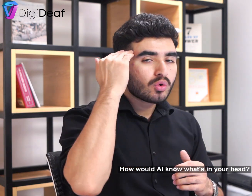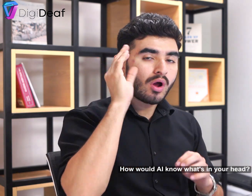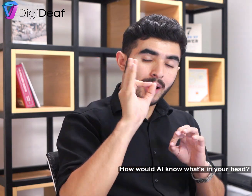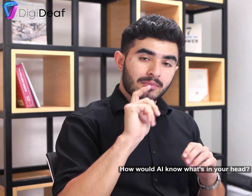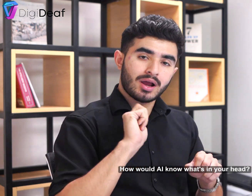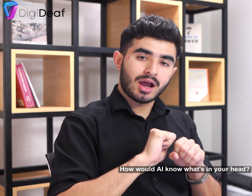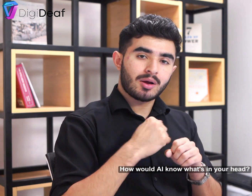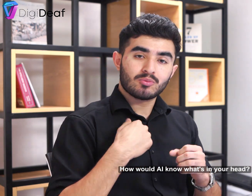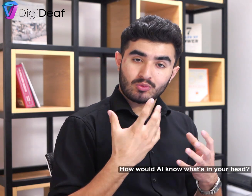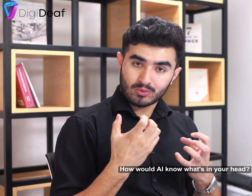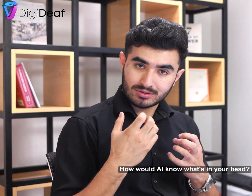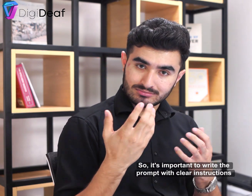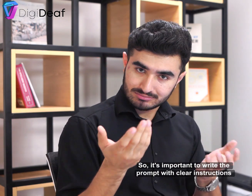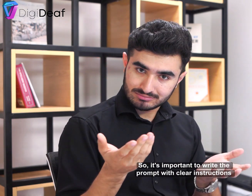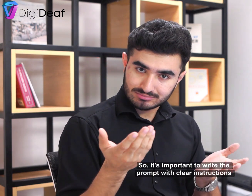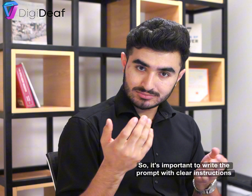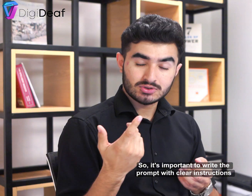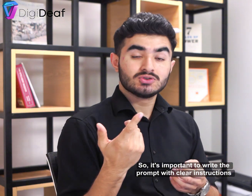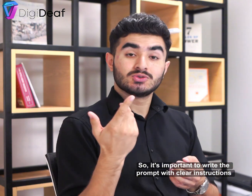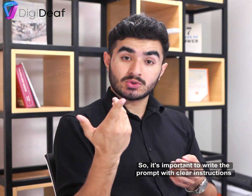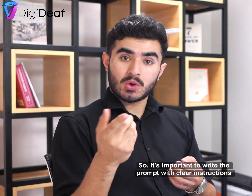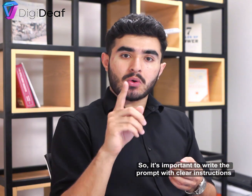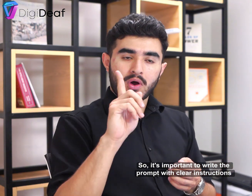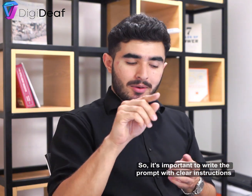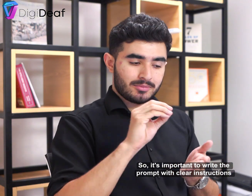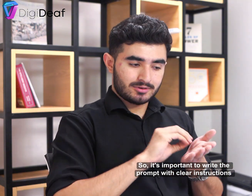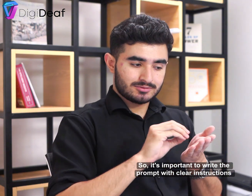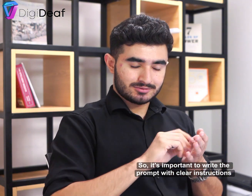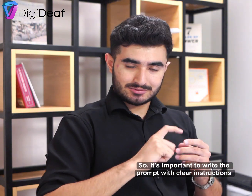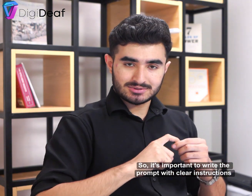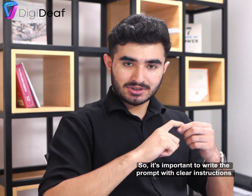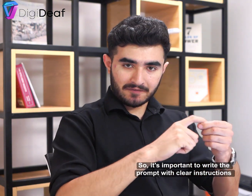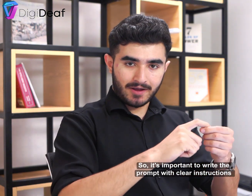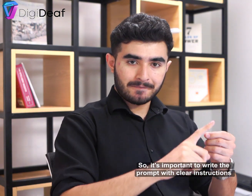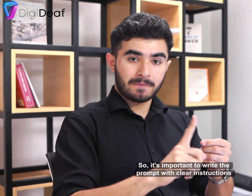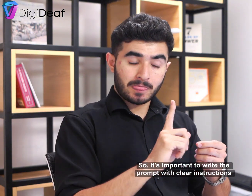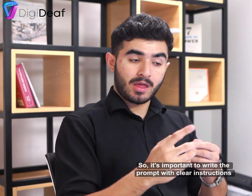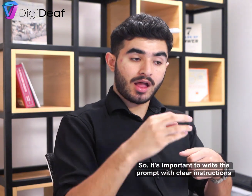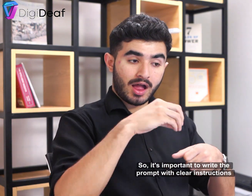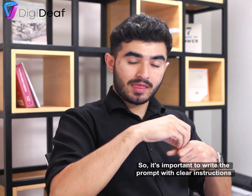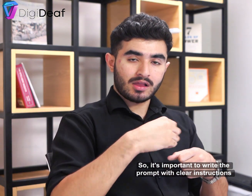AI know what's in your head? So it's important to write the prompt with clear instructions